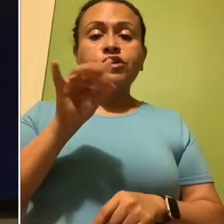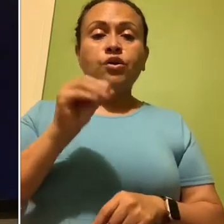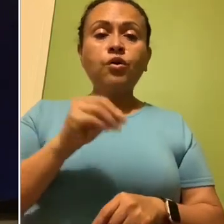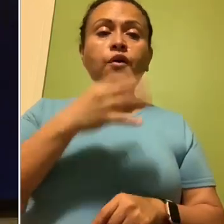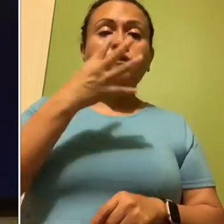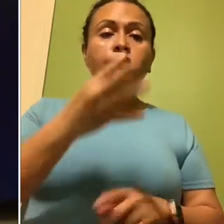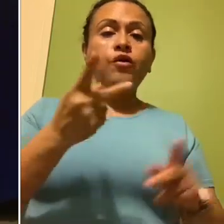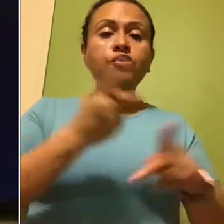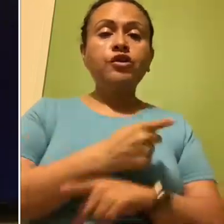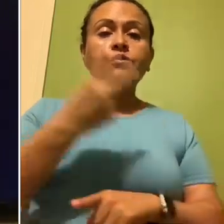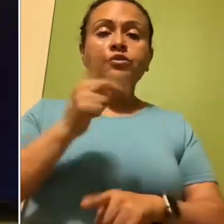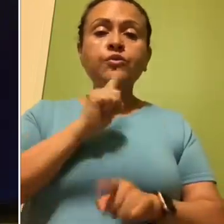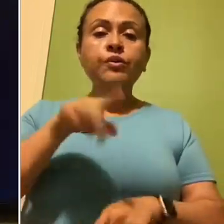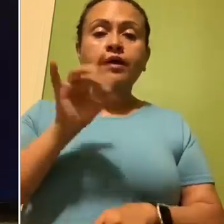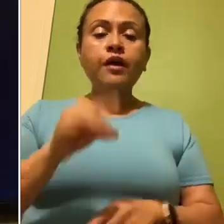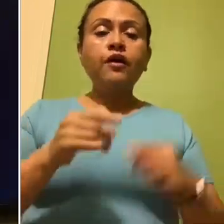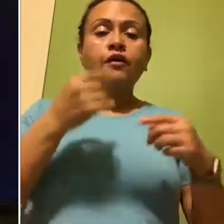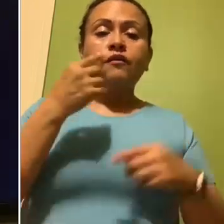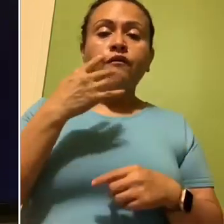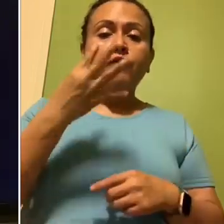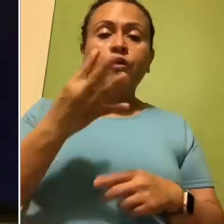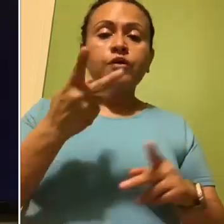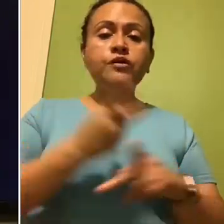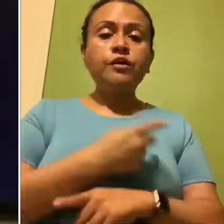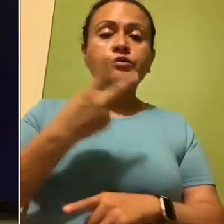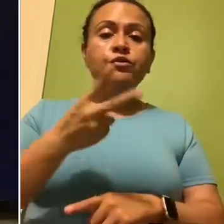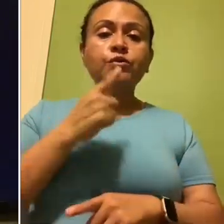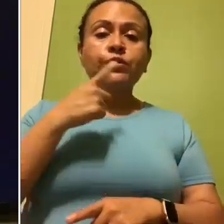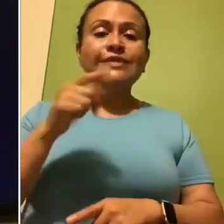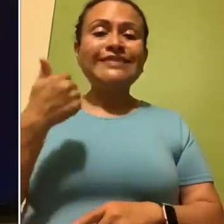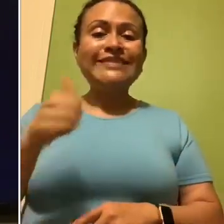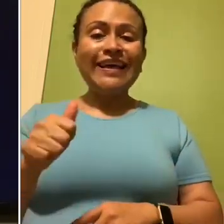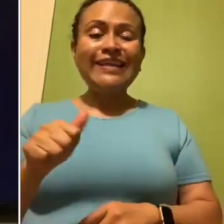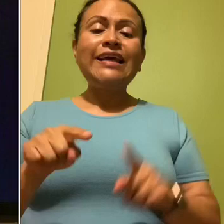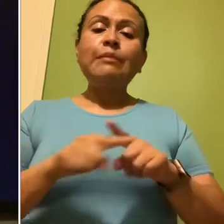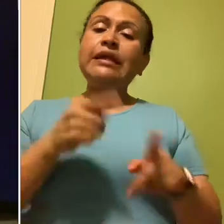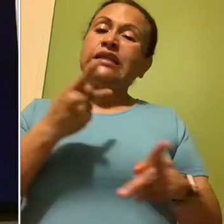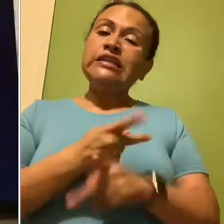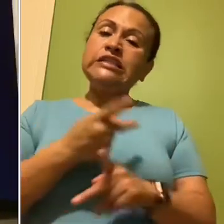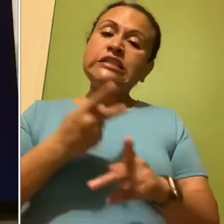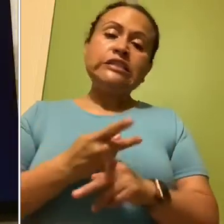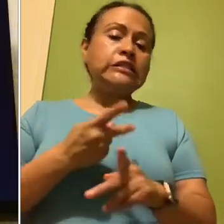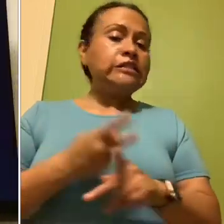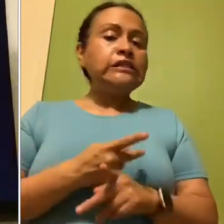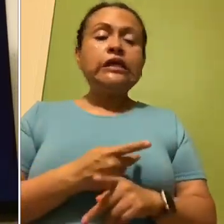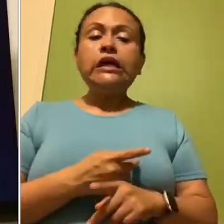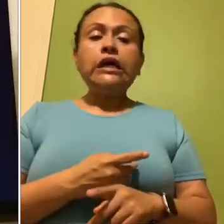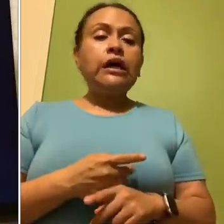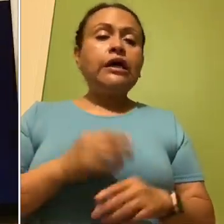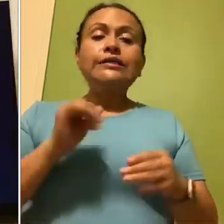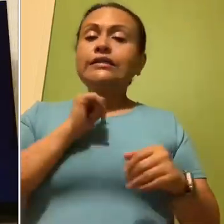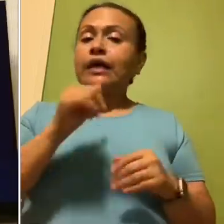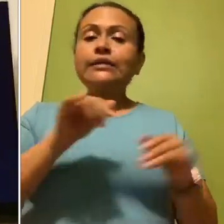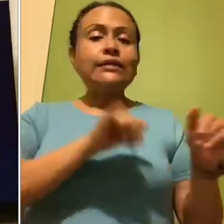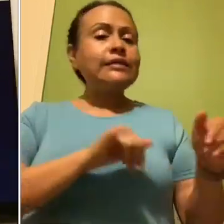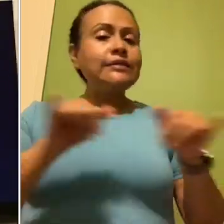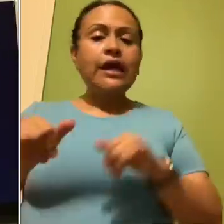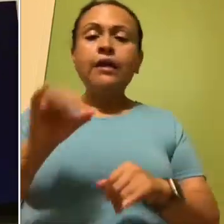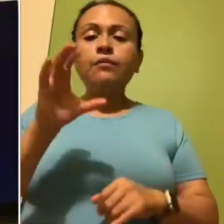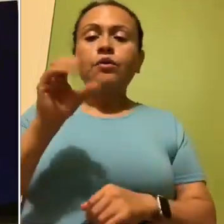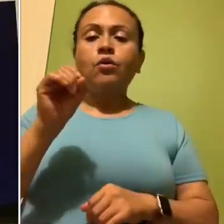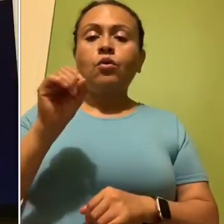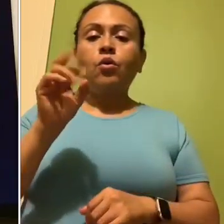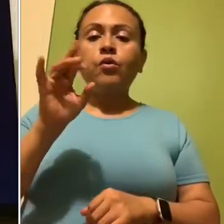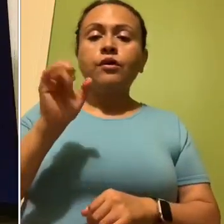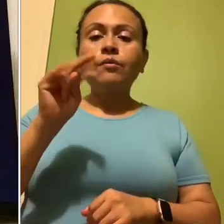kind of tempting because 4 times 2 is 8, 5 times 2 is 10. But it's tricky here because they aren't the same corresponding sides.